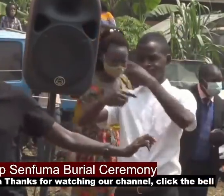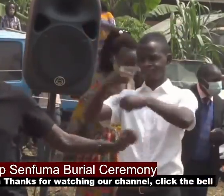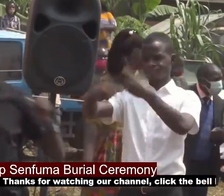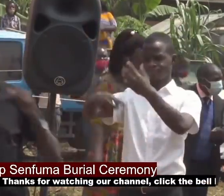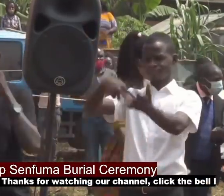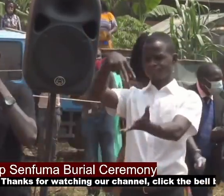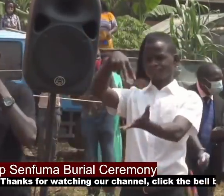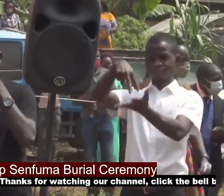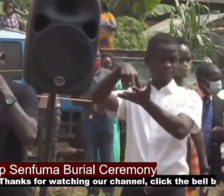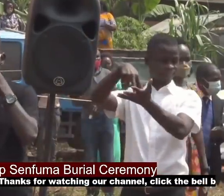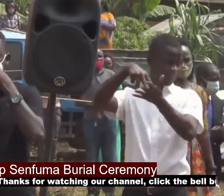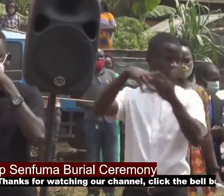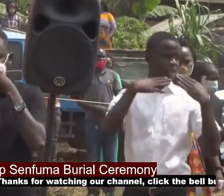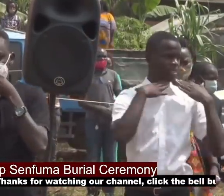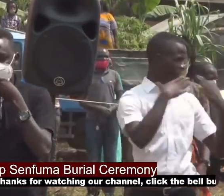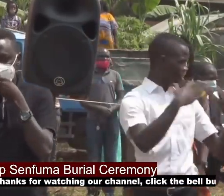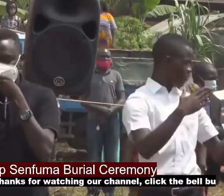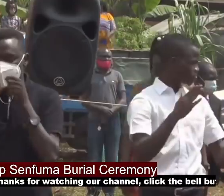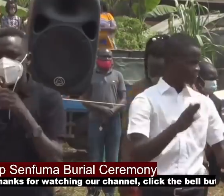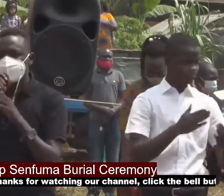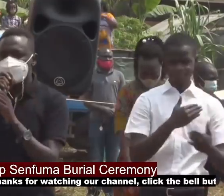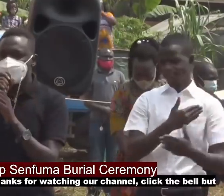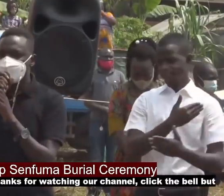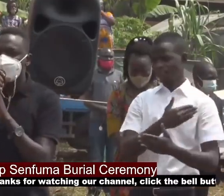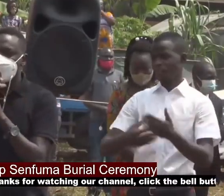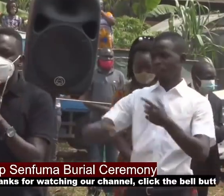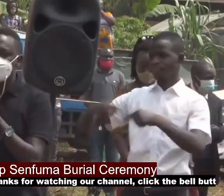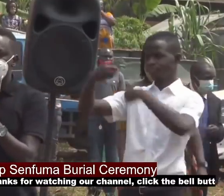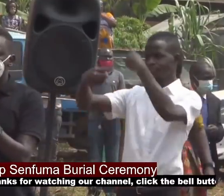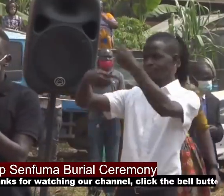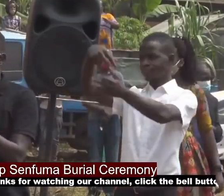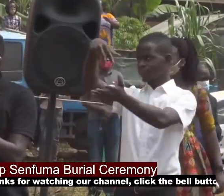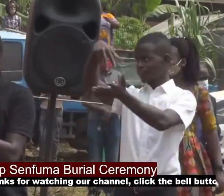Thank you, band. While still on our feet.